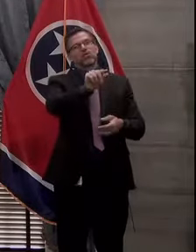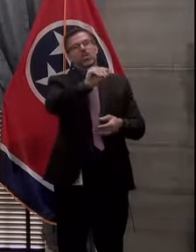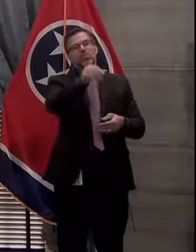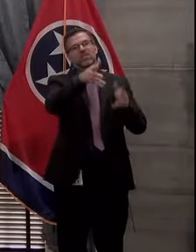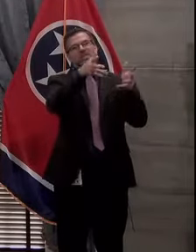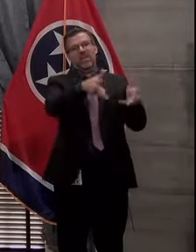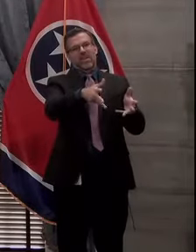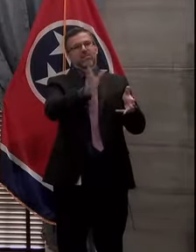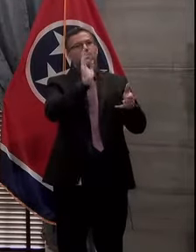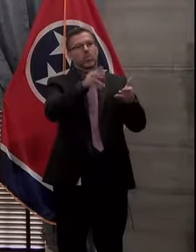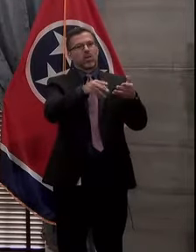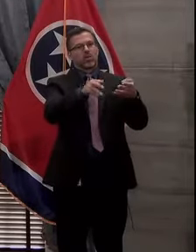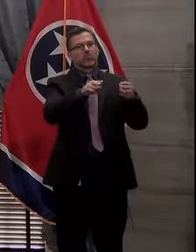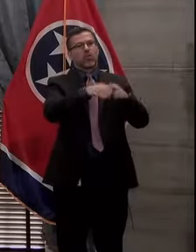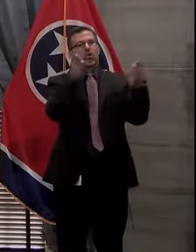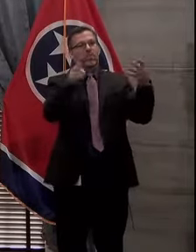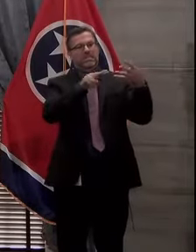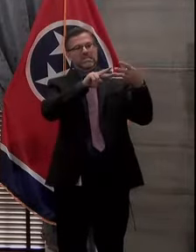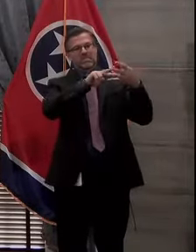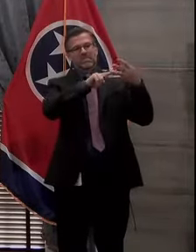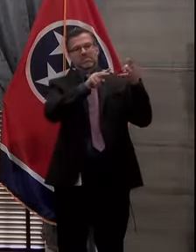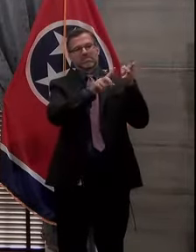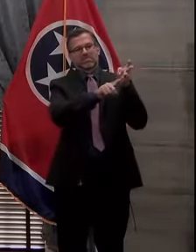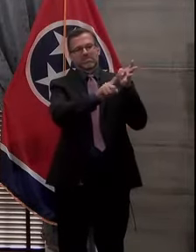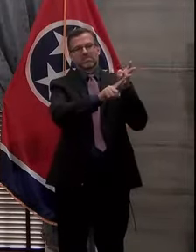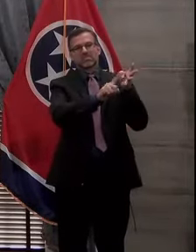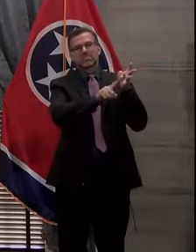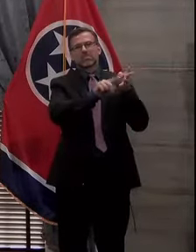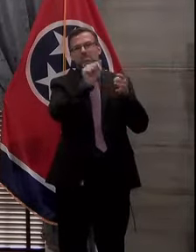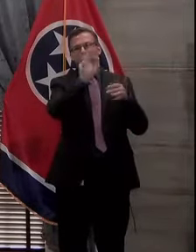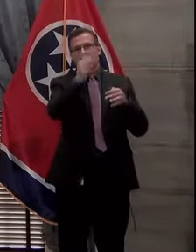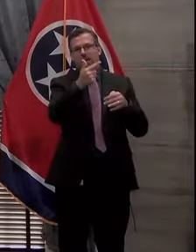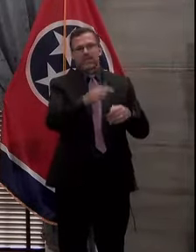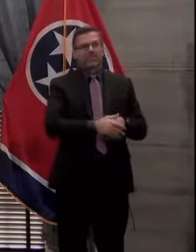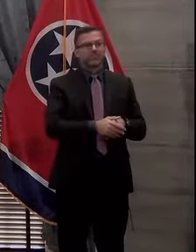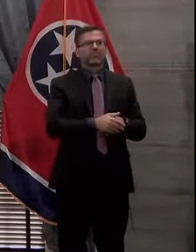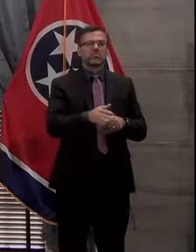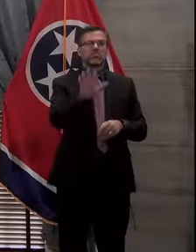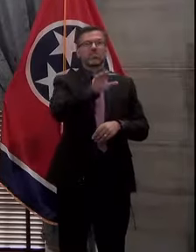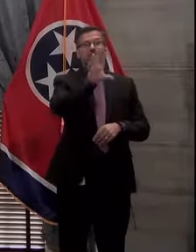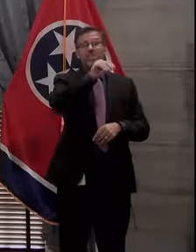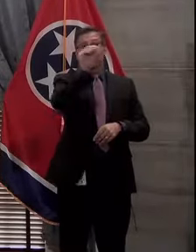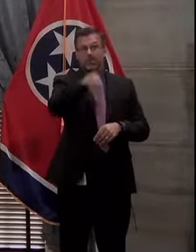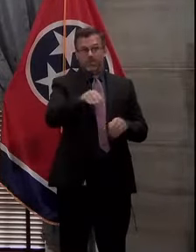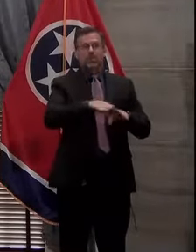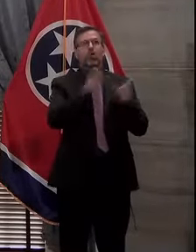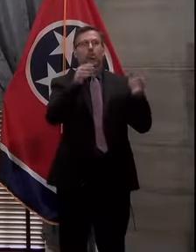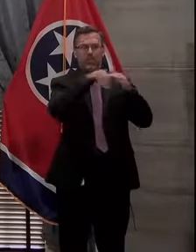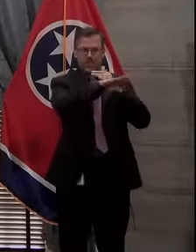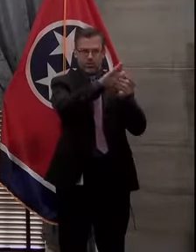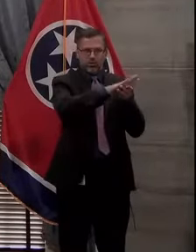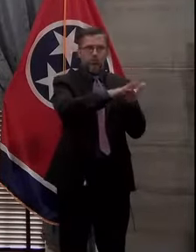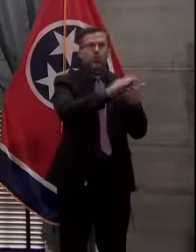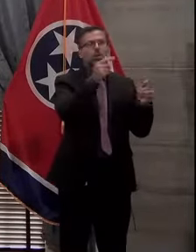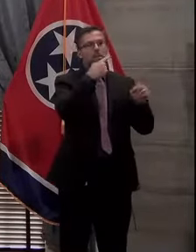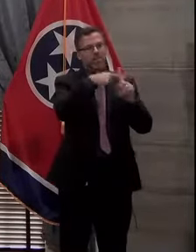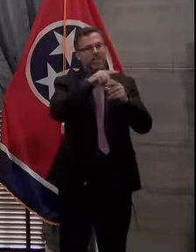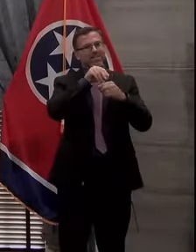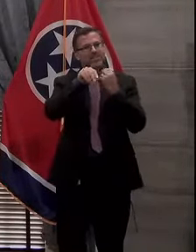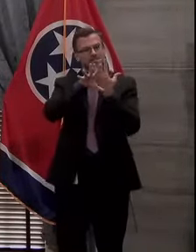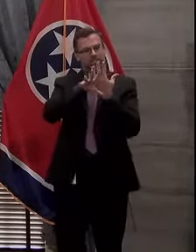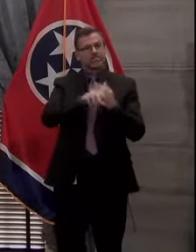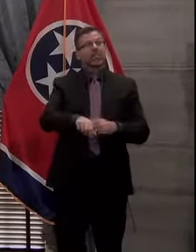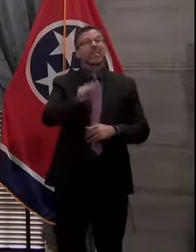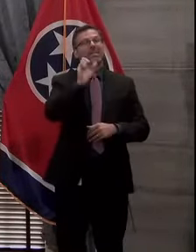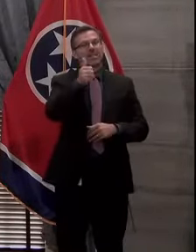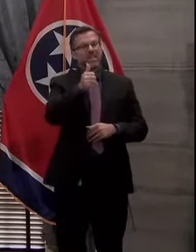August. About half of our districts are opening full in person with a remote option. We have 10 school districts who will be opening